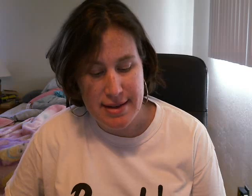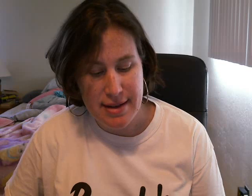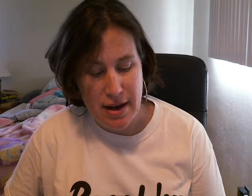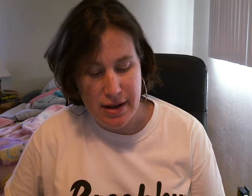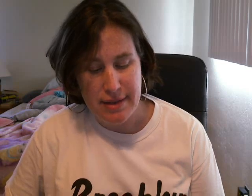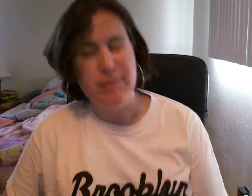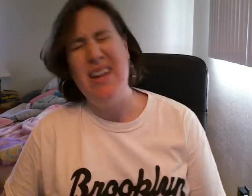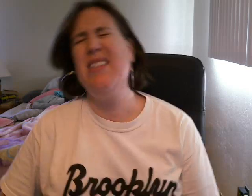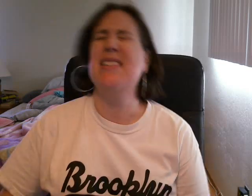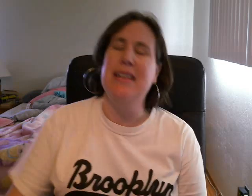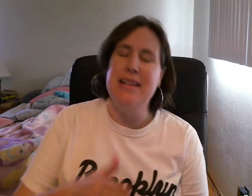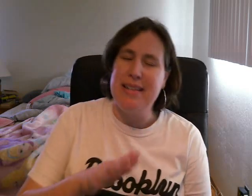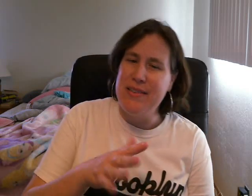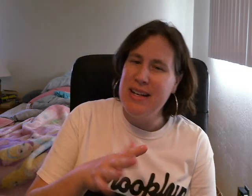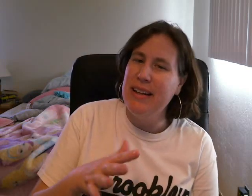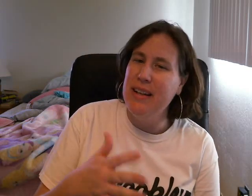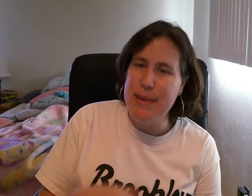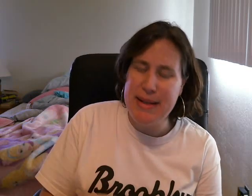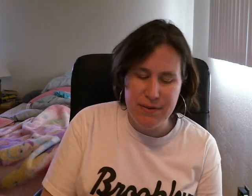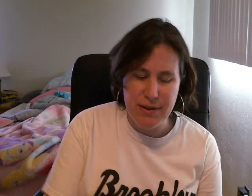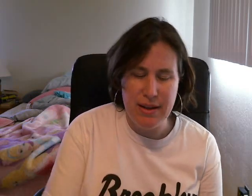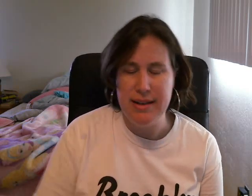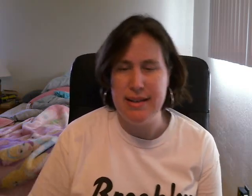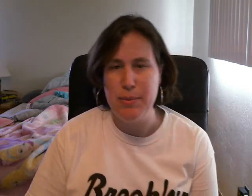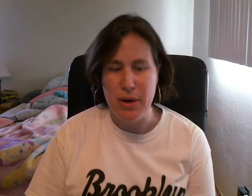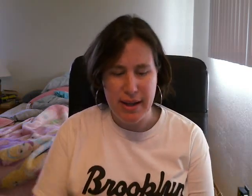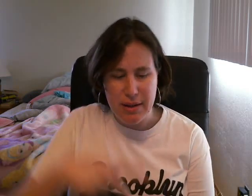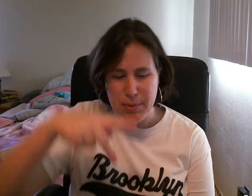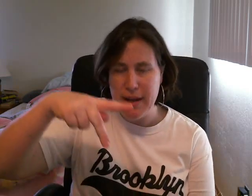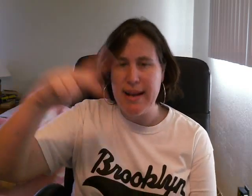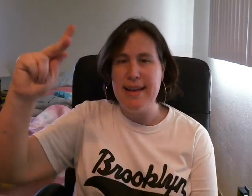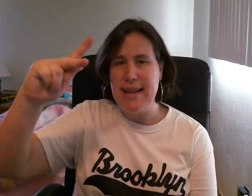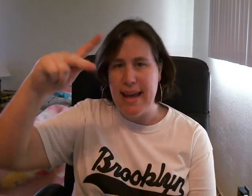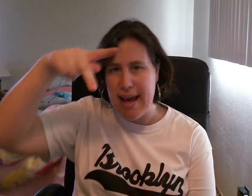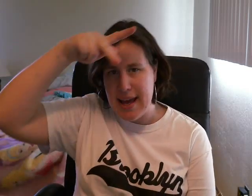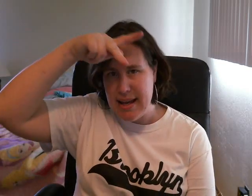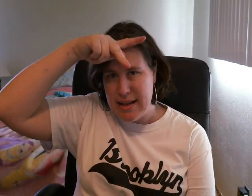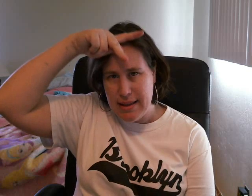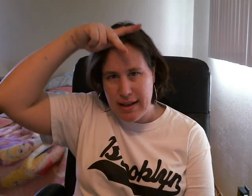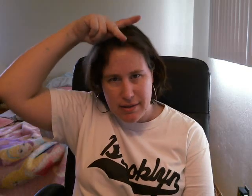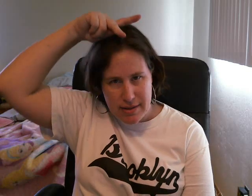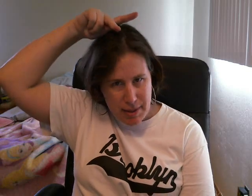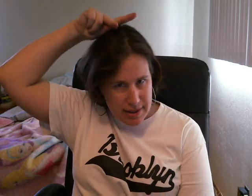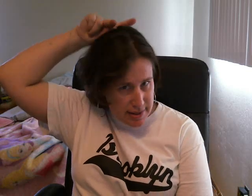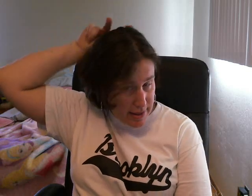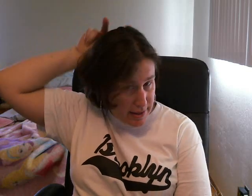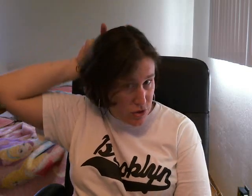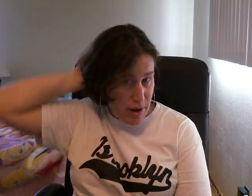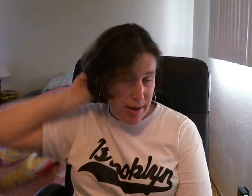Skunk. Skunk. Now, I've seen it a little bit different than it is in the book. In the book, it has a K that goes up like this, like the stripe.